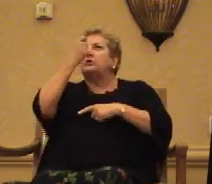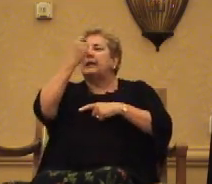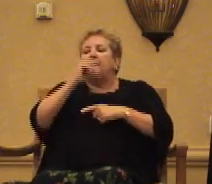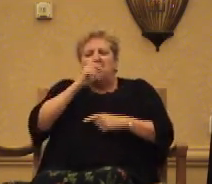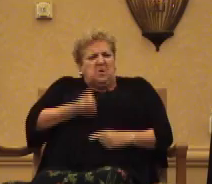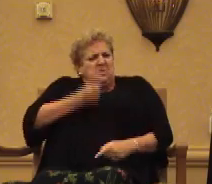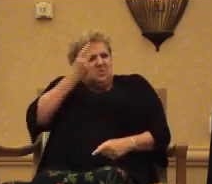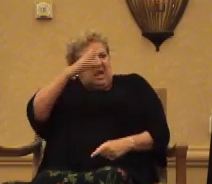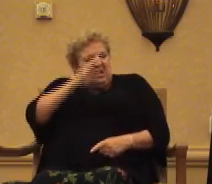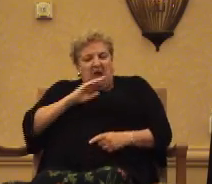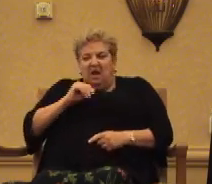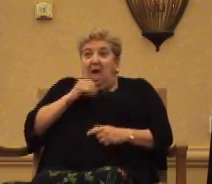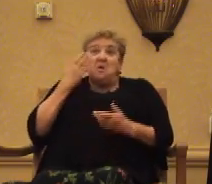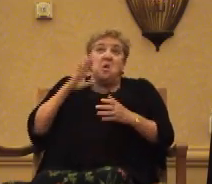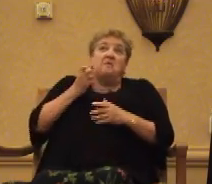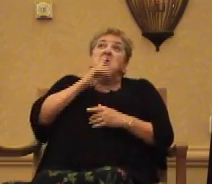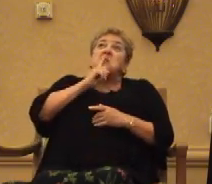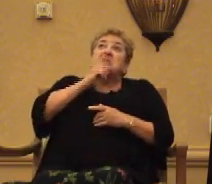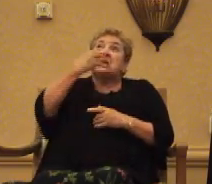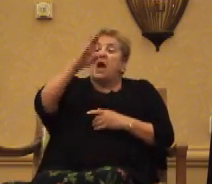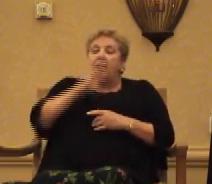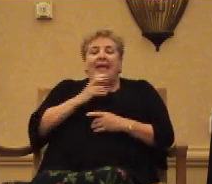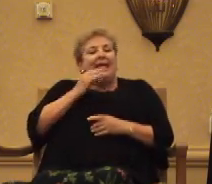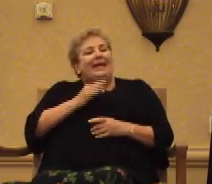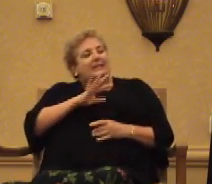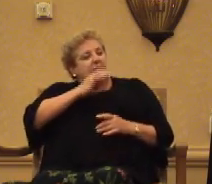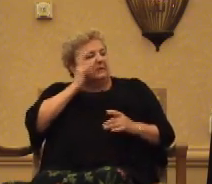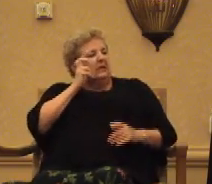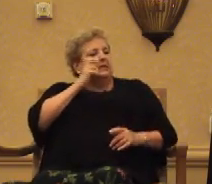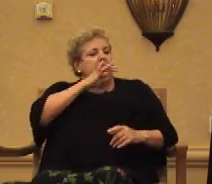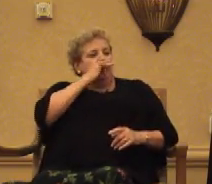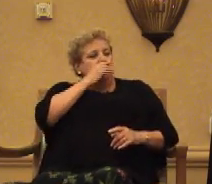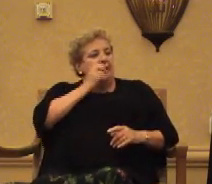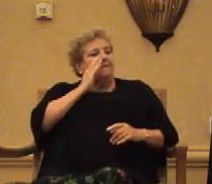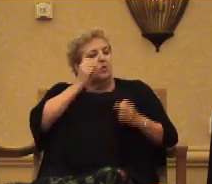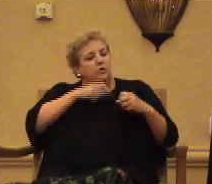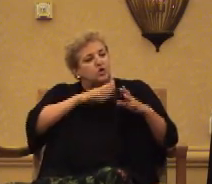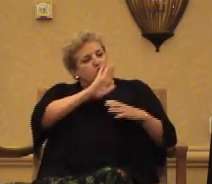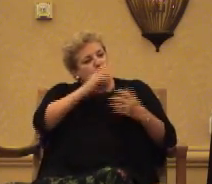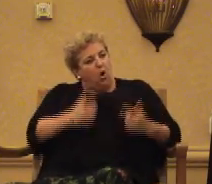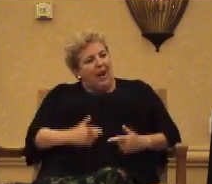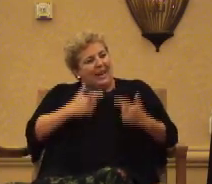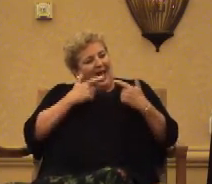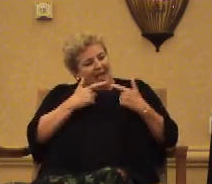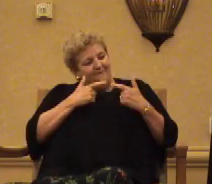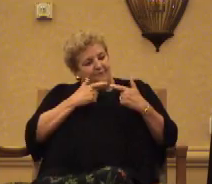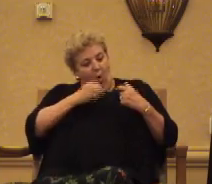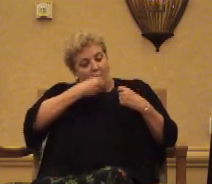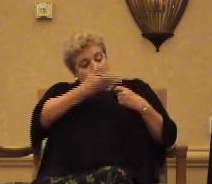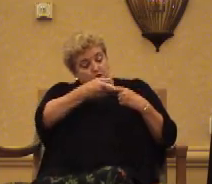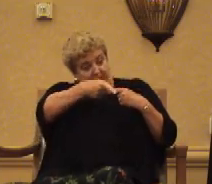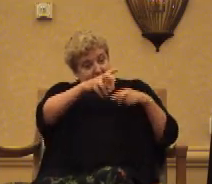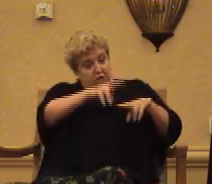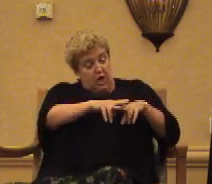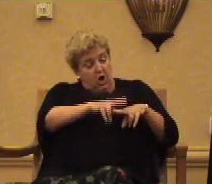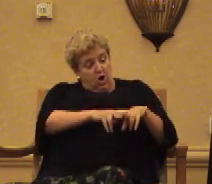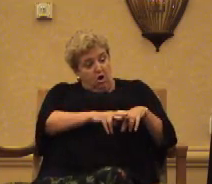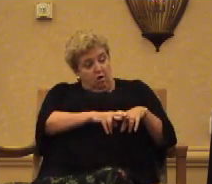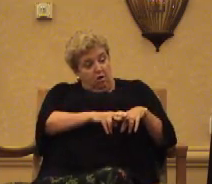He said, "Listen, kid, if you'll turn your will and your life over to this chair," and he points to a chair in the meeting room, he says, "I guarantee you a miracle